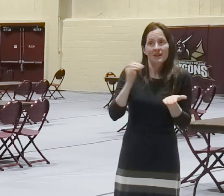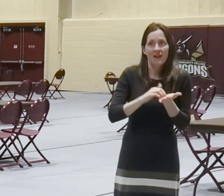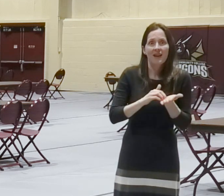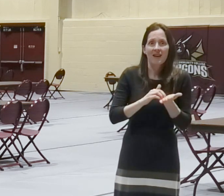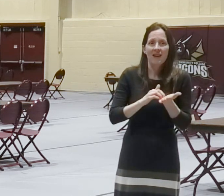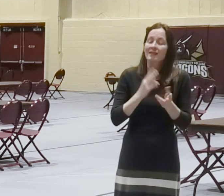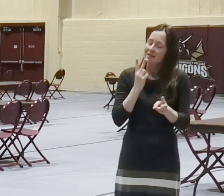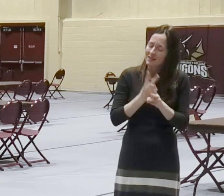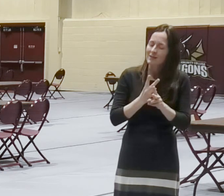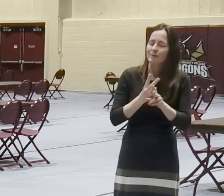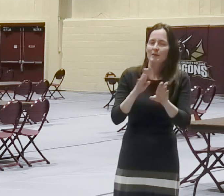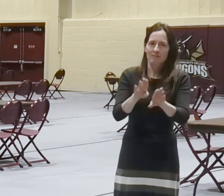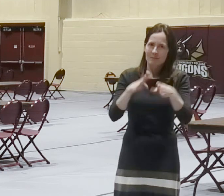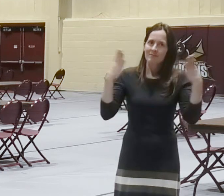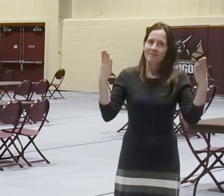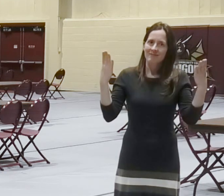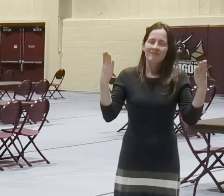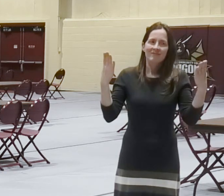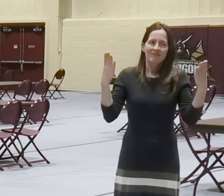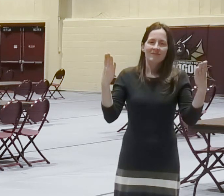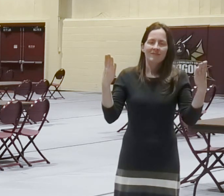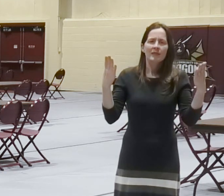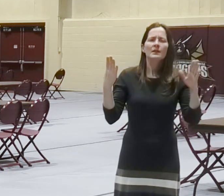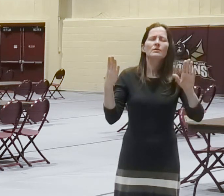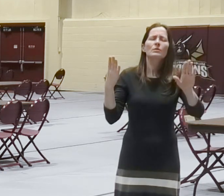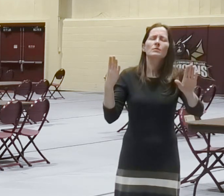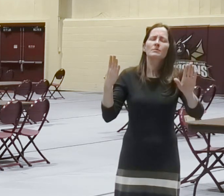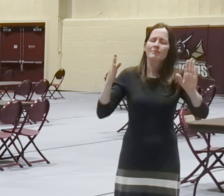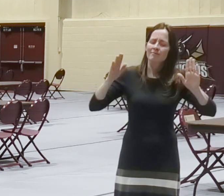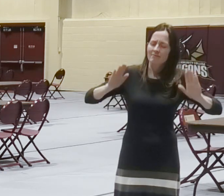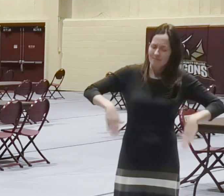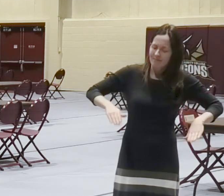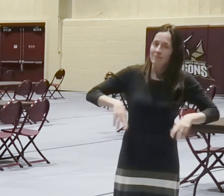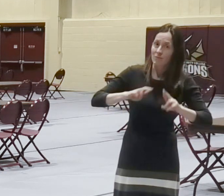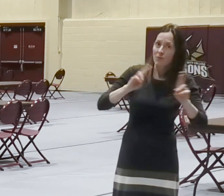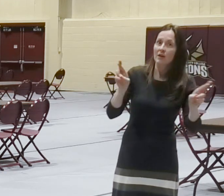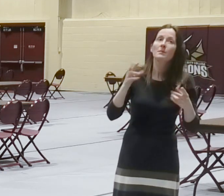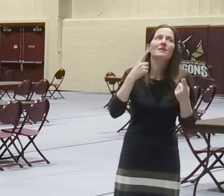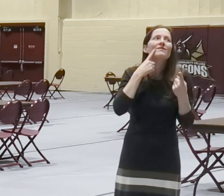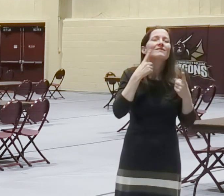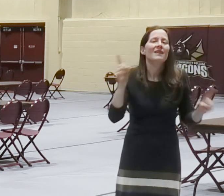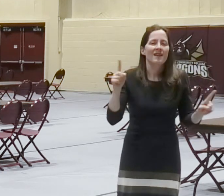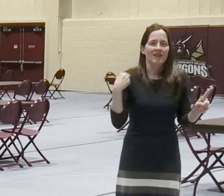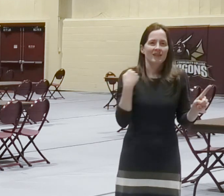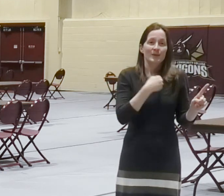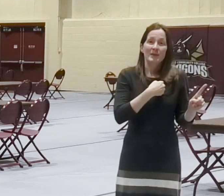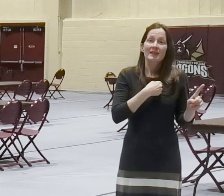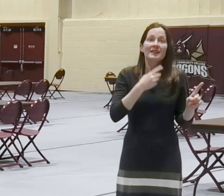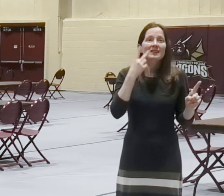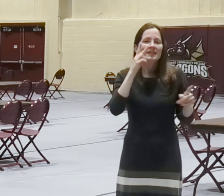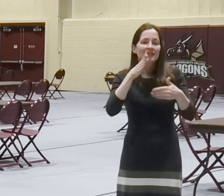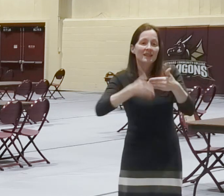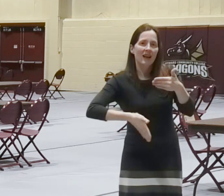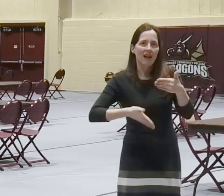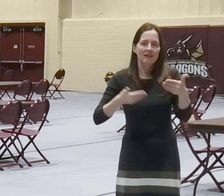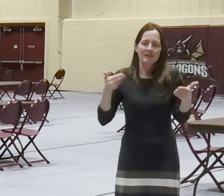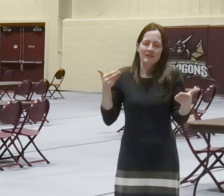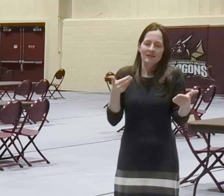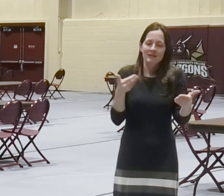open. We are not in the clear yet, but we are finally headed in the right direction. Until we get our